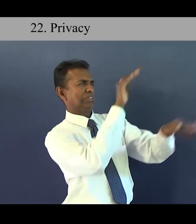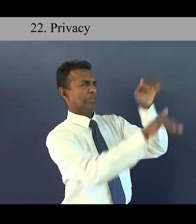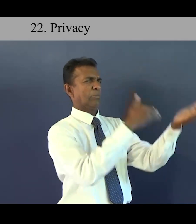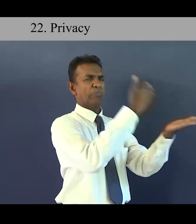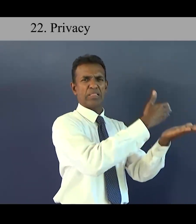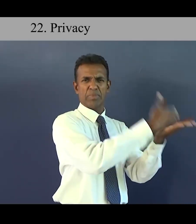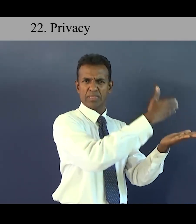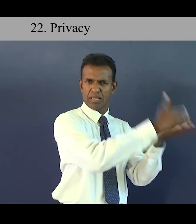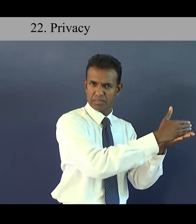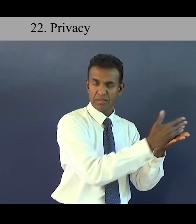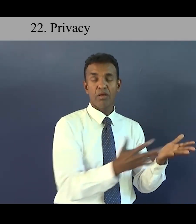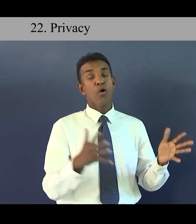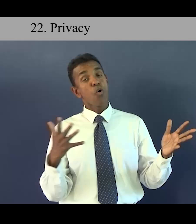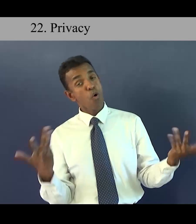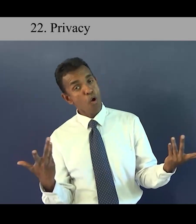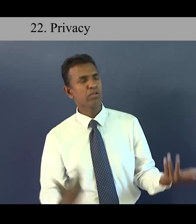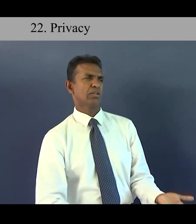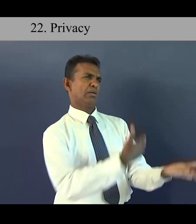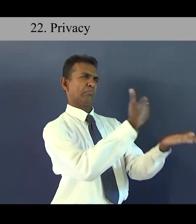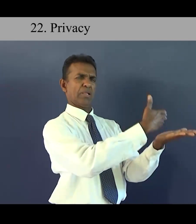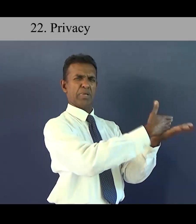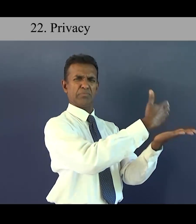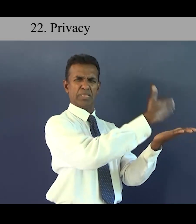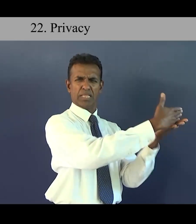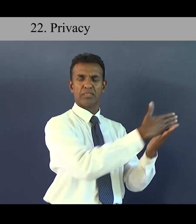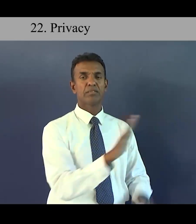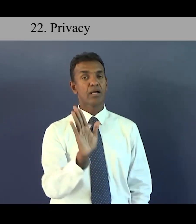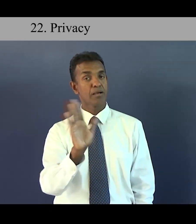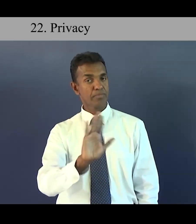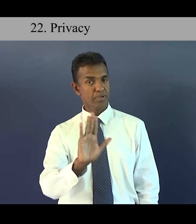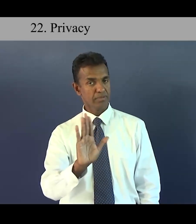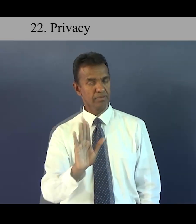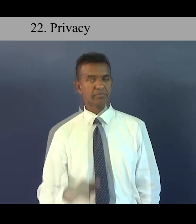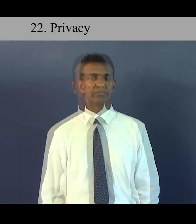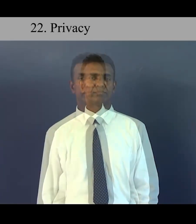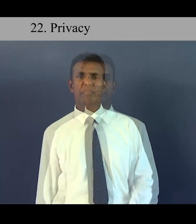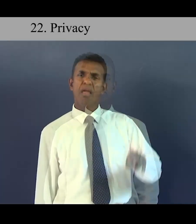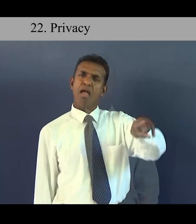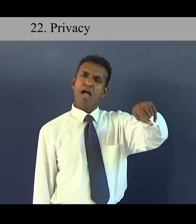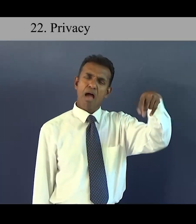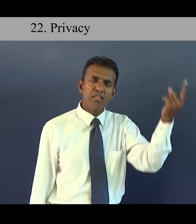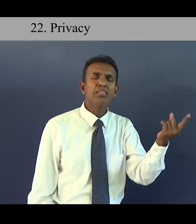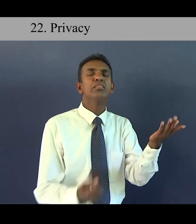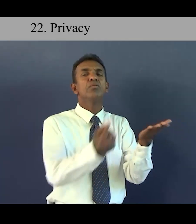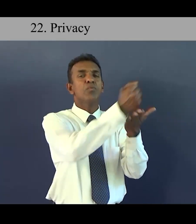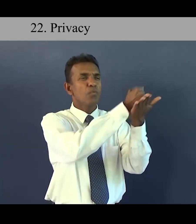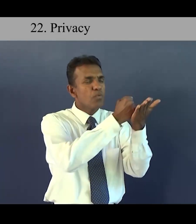that personal information about disabled people is kept confidential